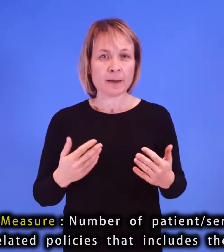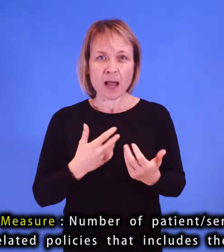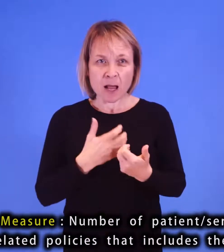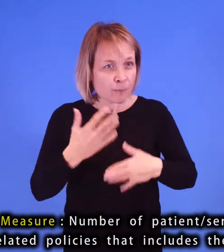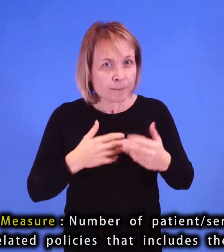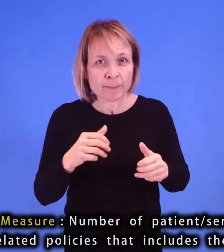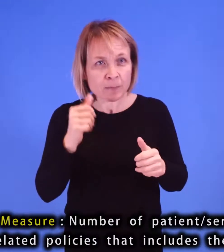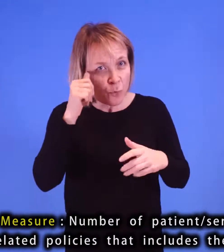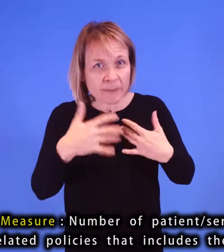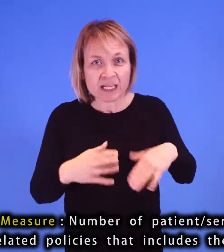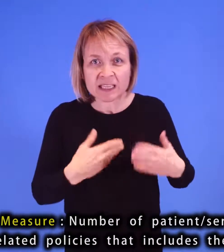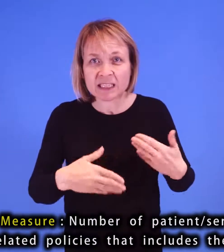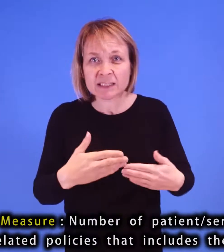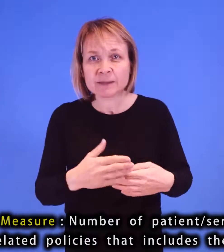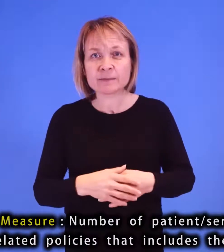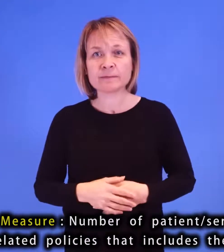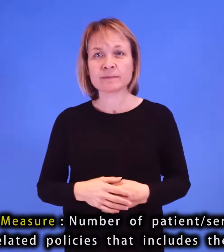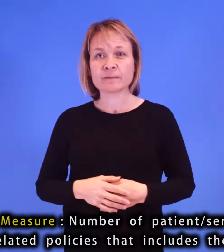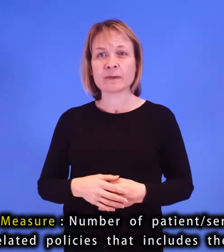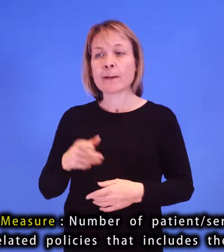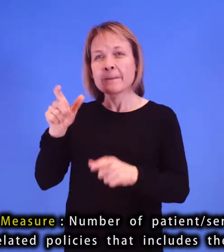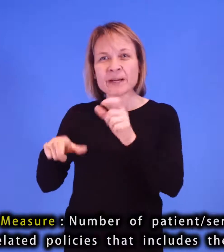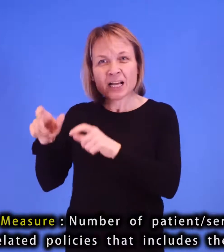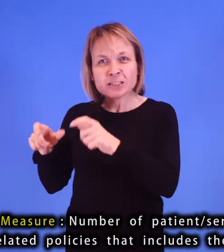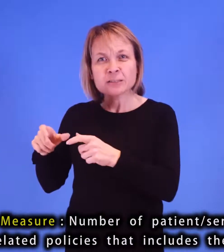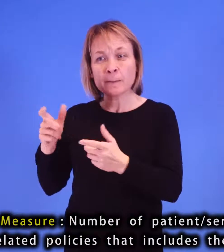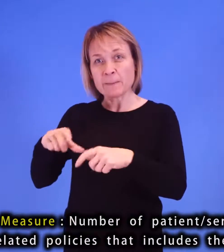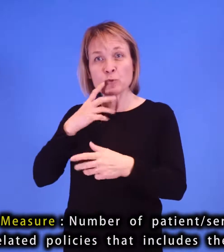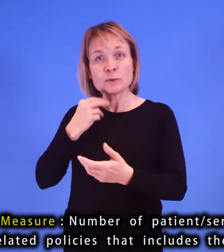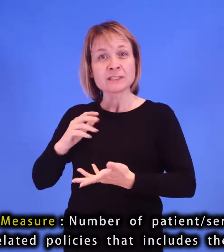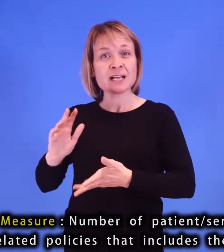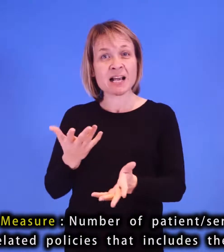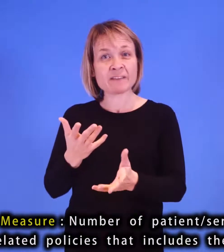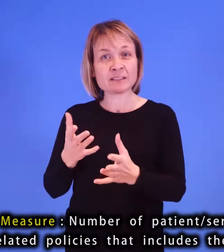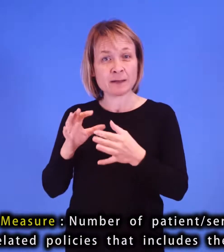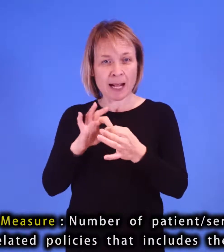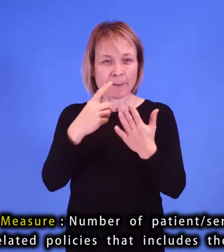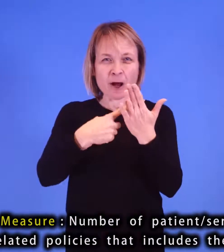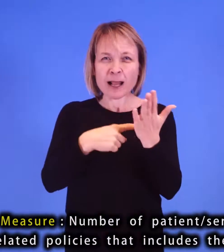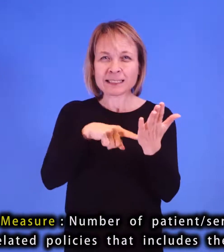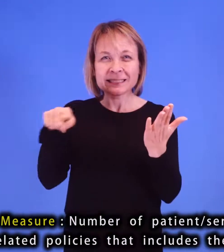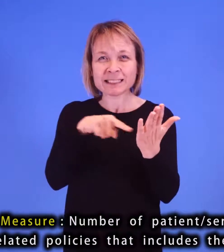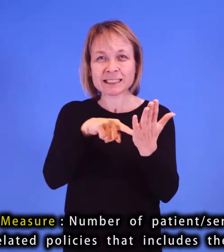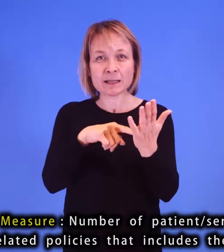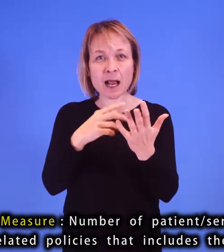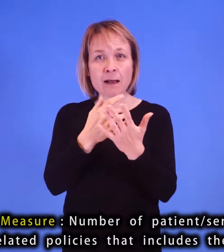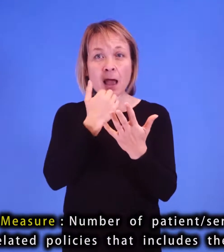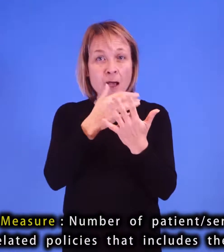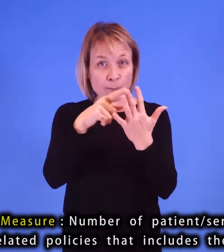Measure. Number of patient service user related policies that includes the statement.